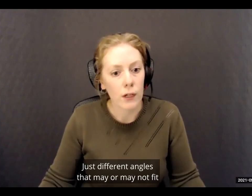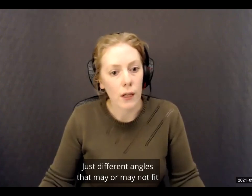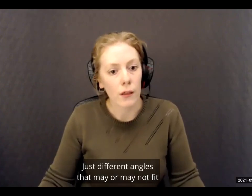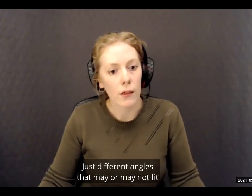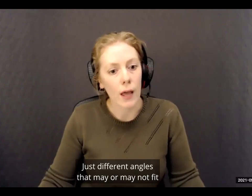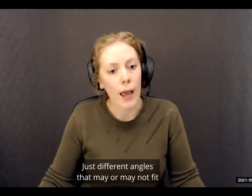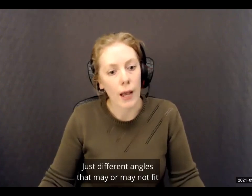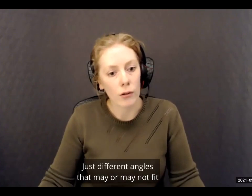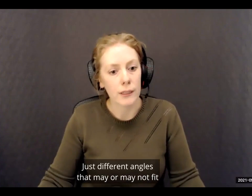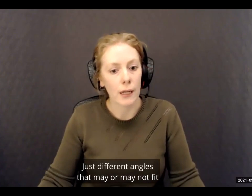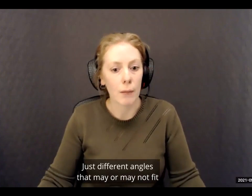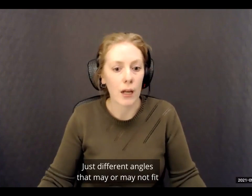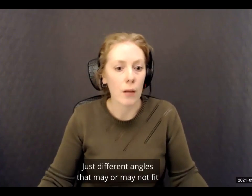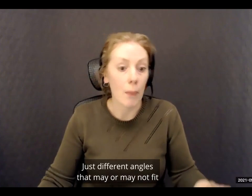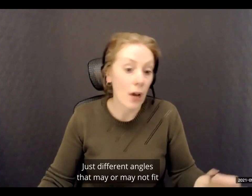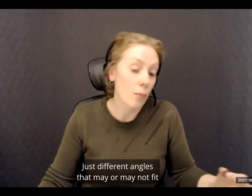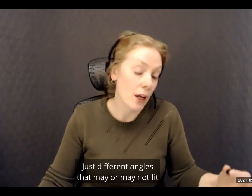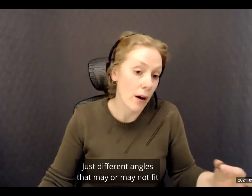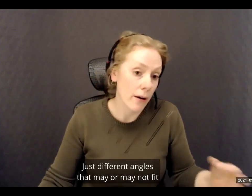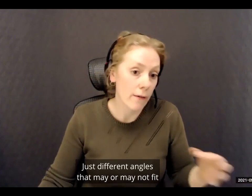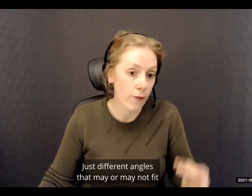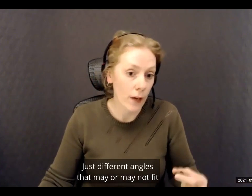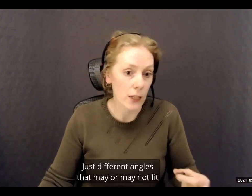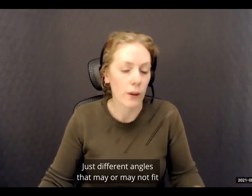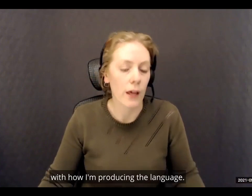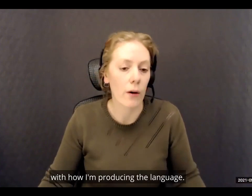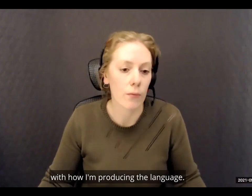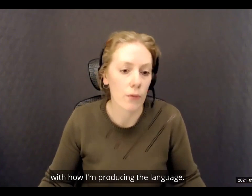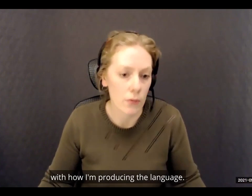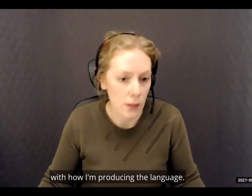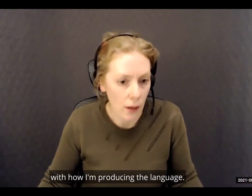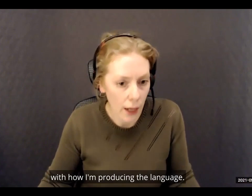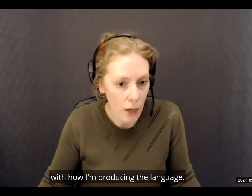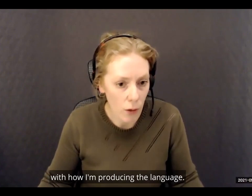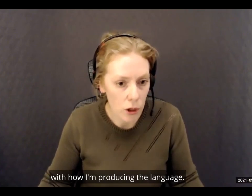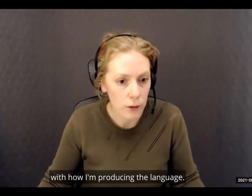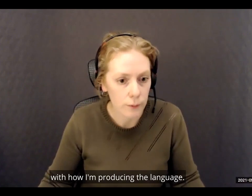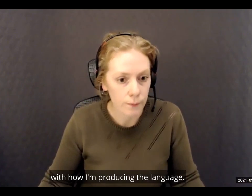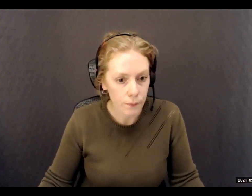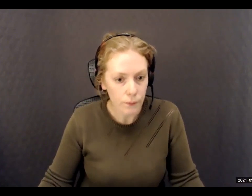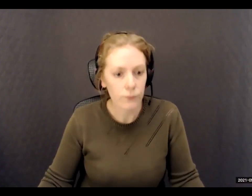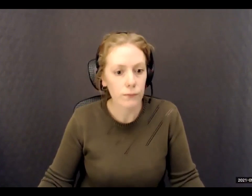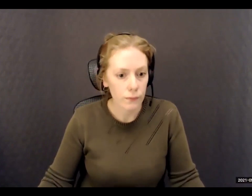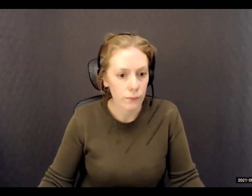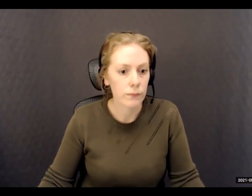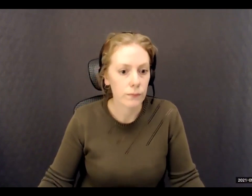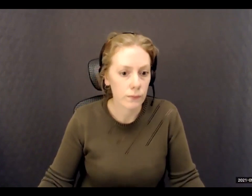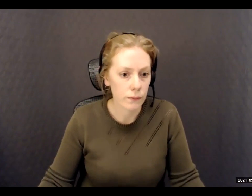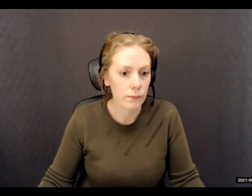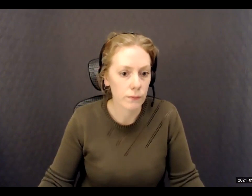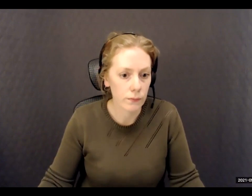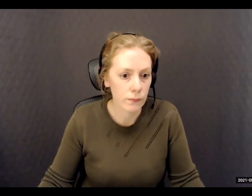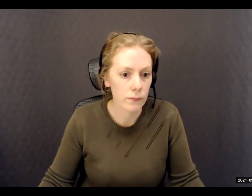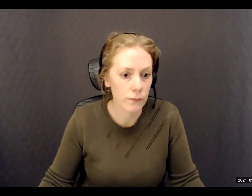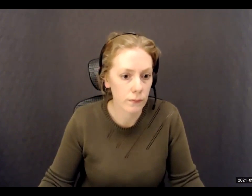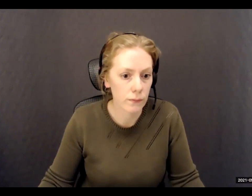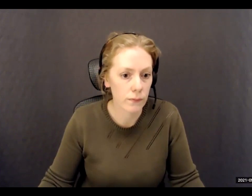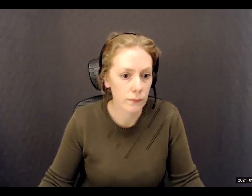Just different angles that may or may not fit with how I'm producing the language.